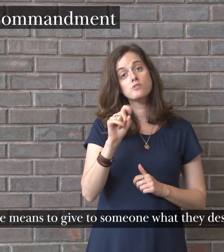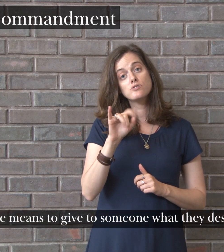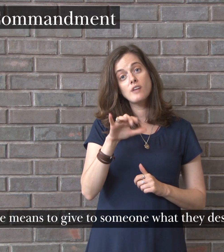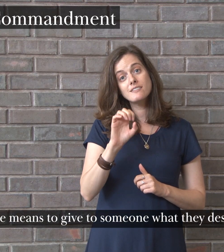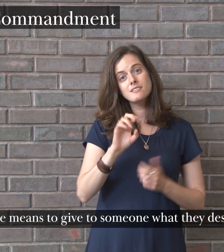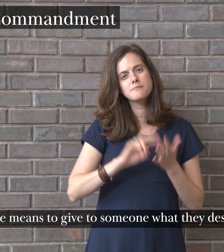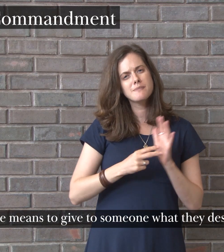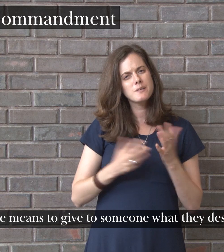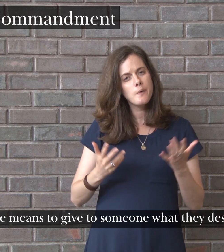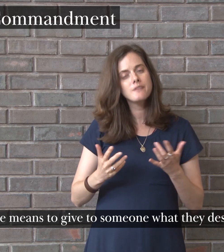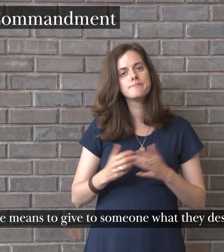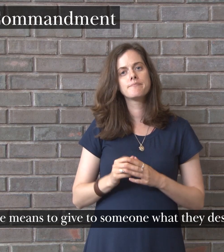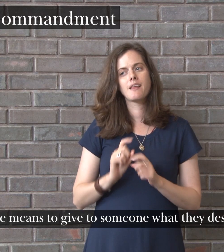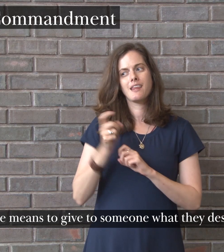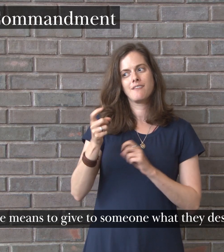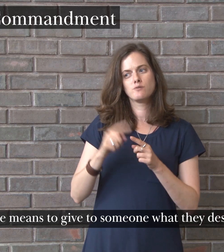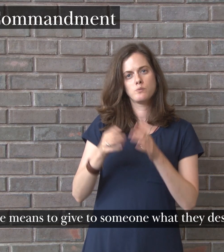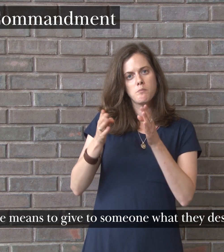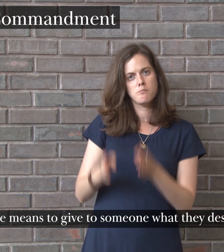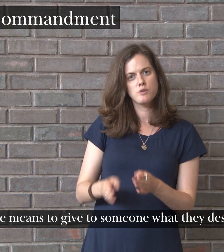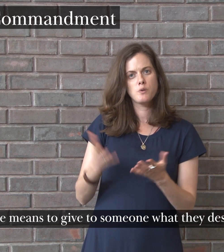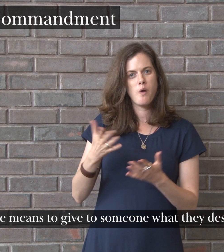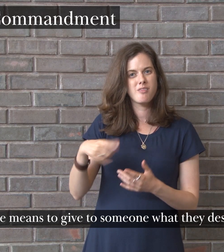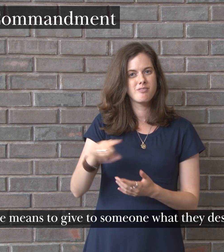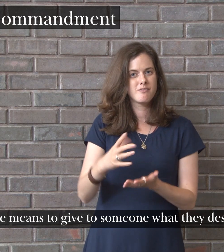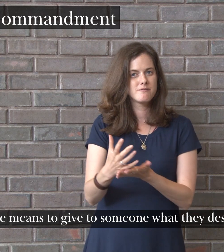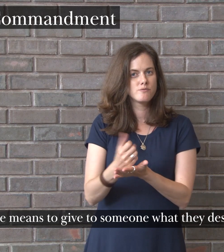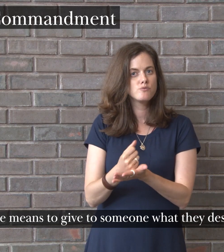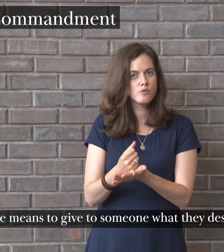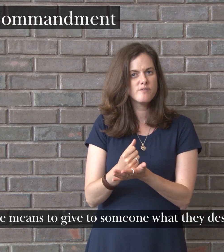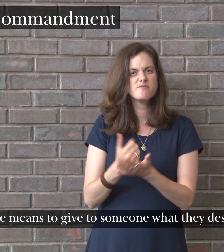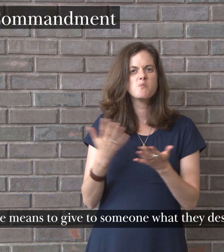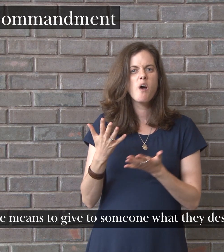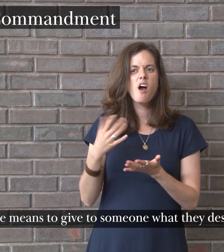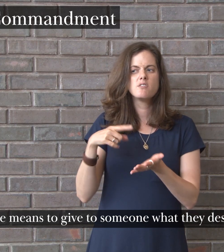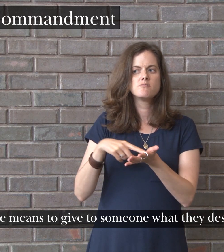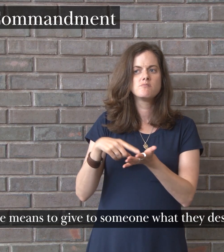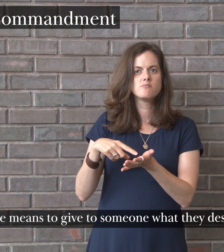Justice means to give to someone what they deserve, what is their due.